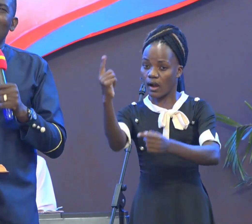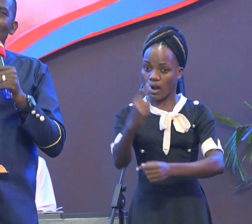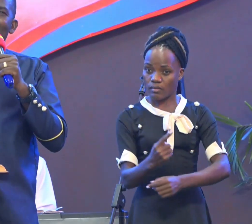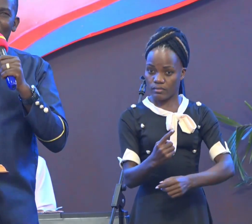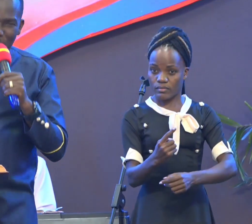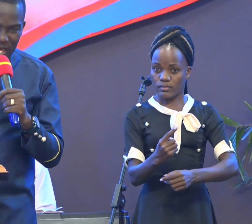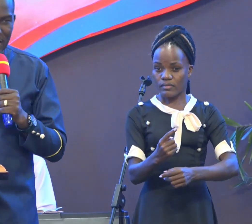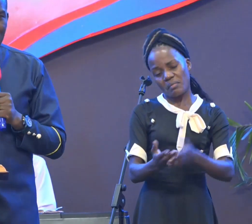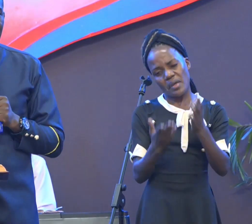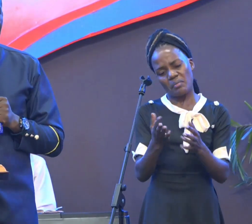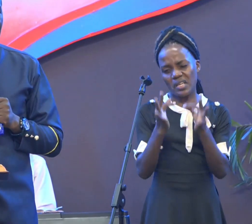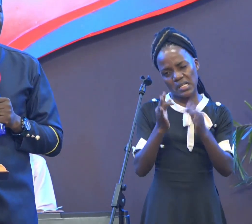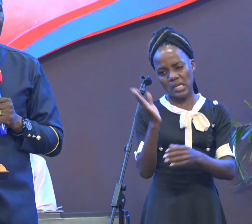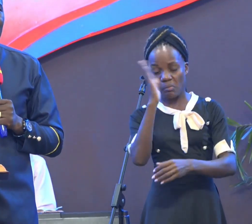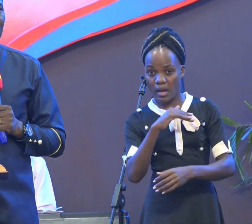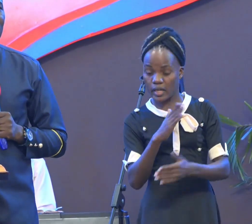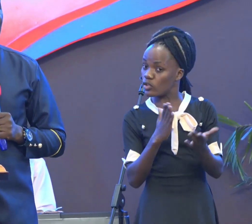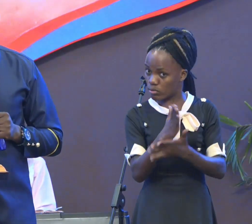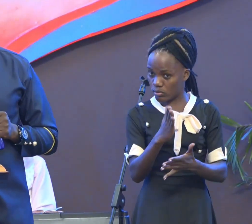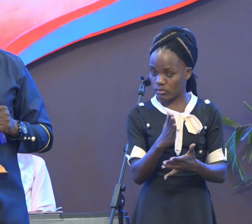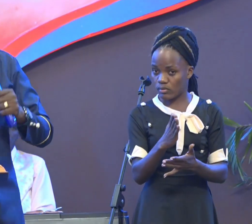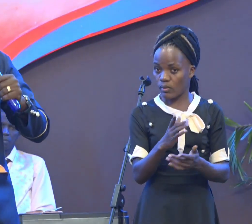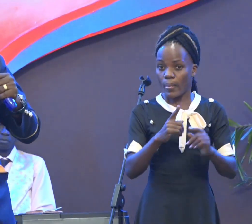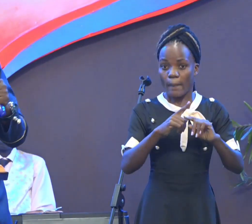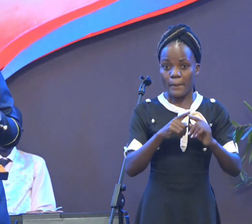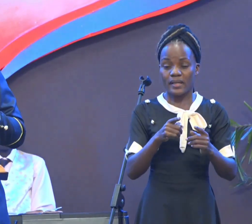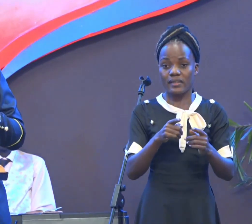that however much it is bad,